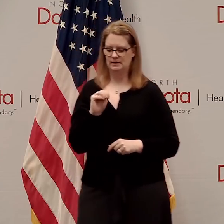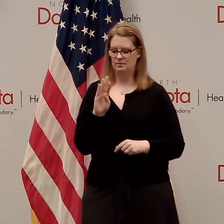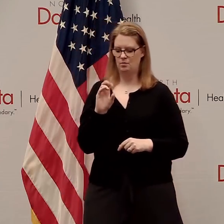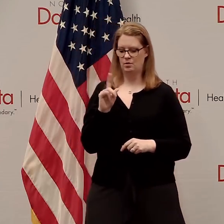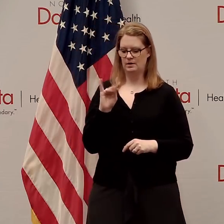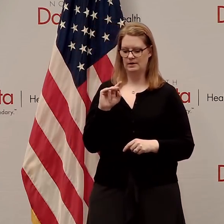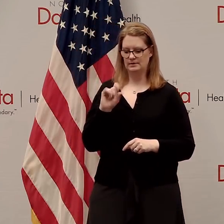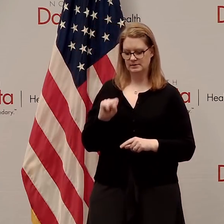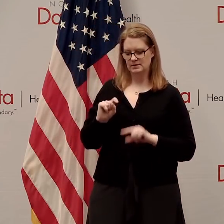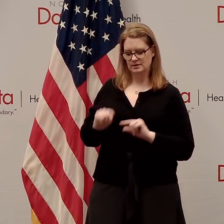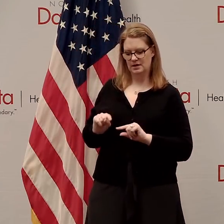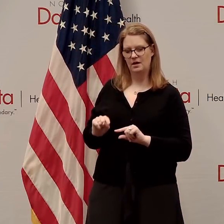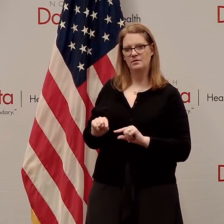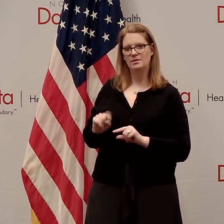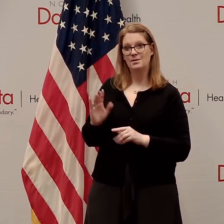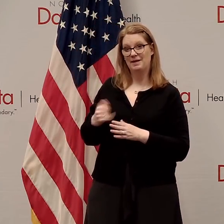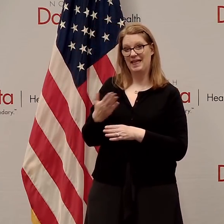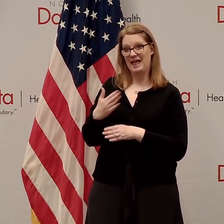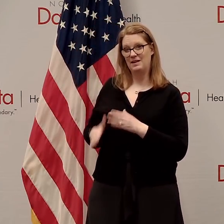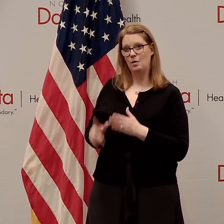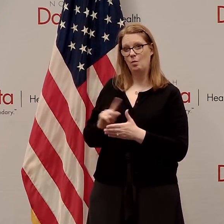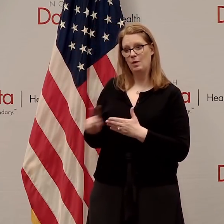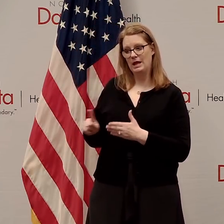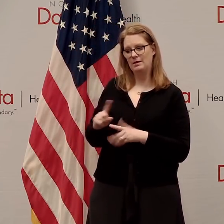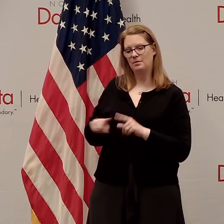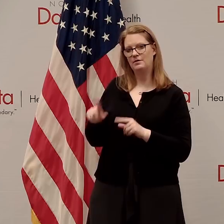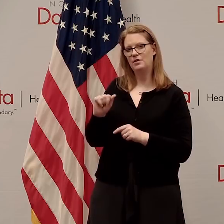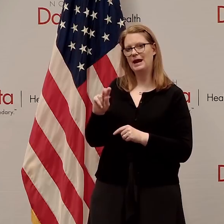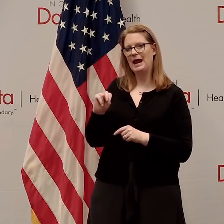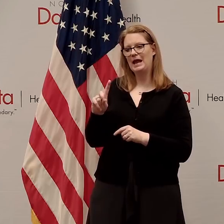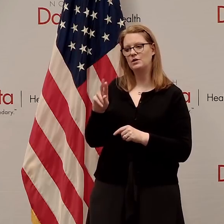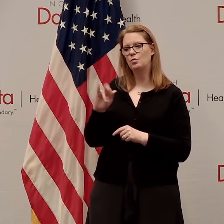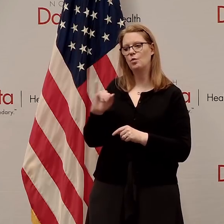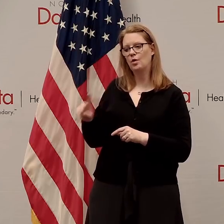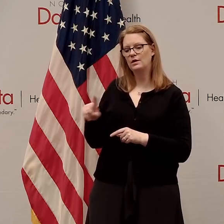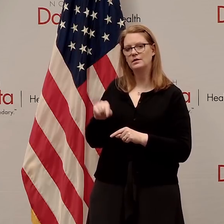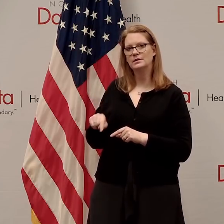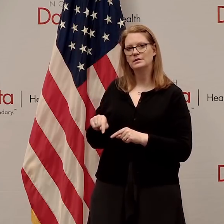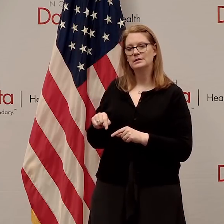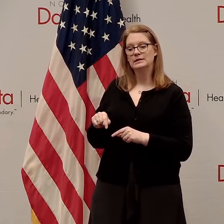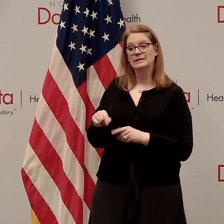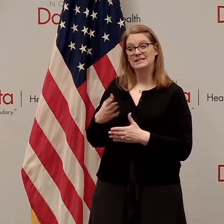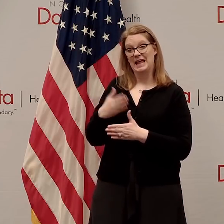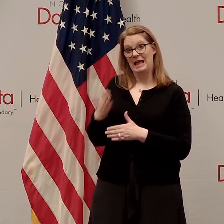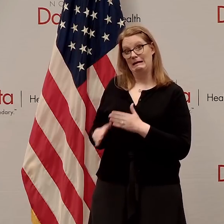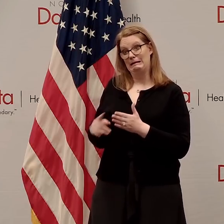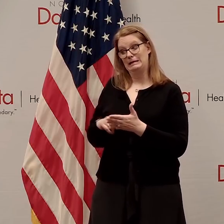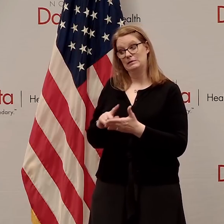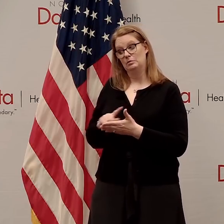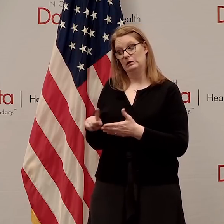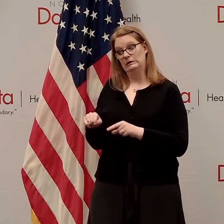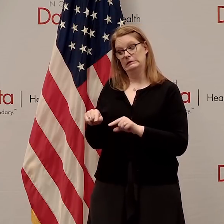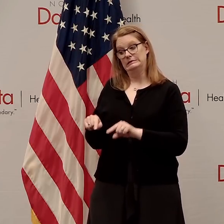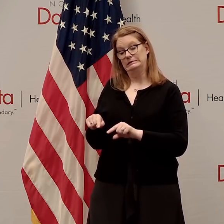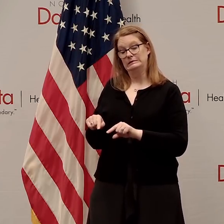Android, which they're targeting by the end of this week. He reminded me that in software terms, that might mean